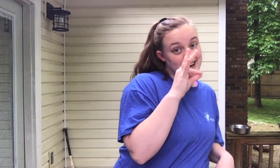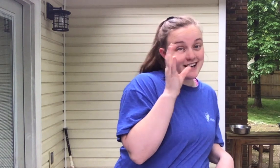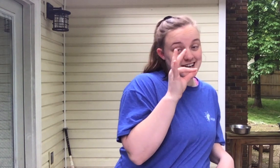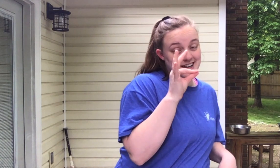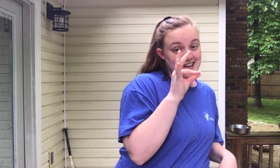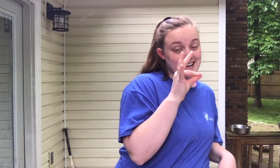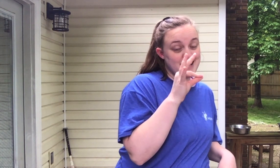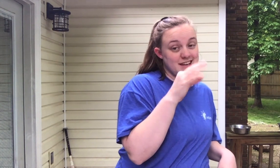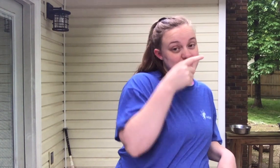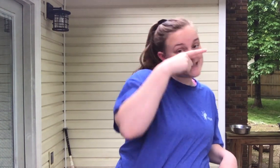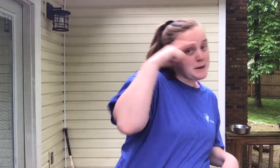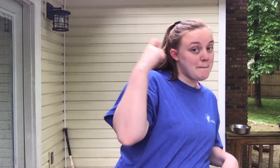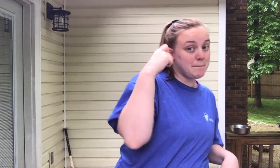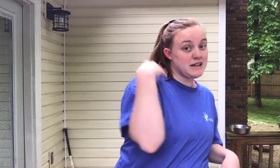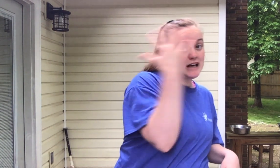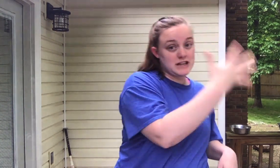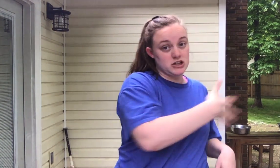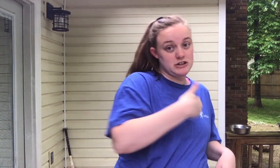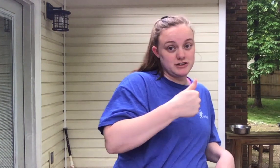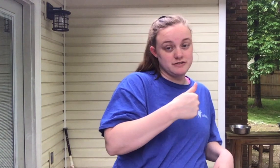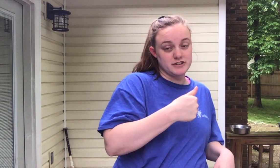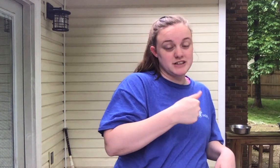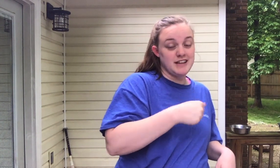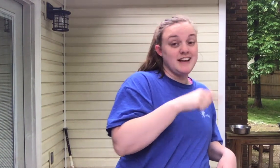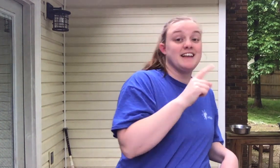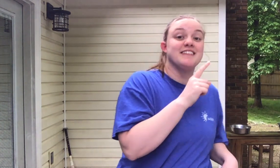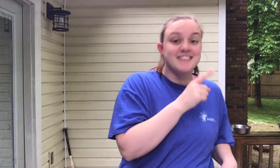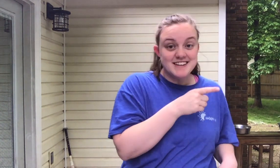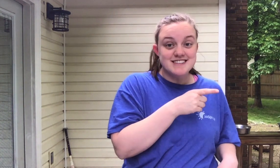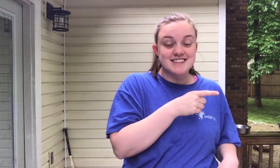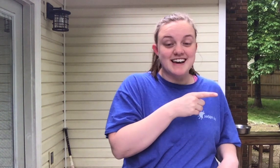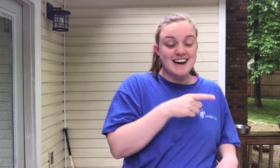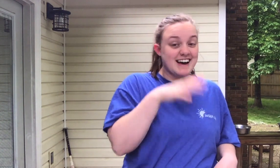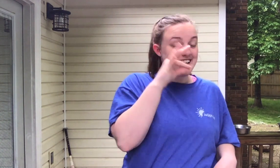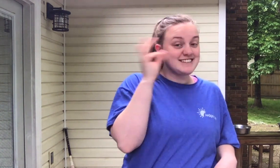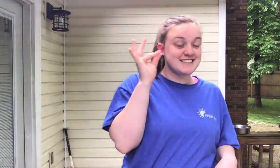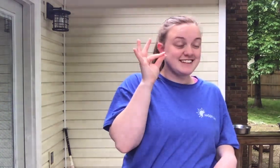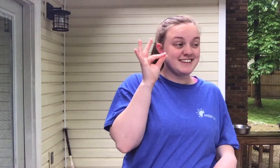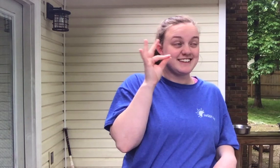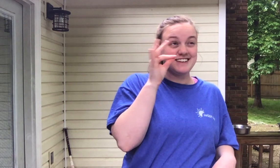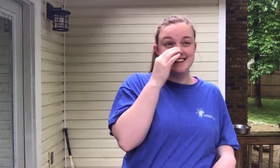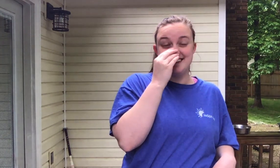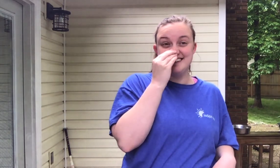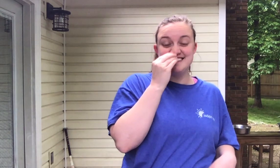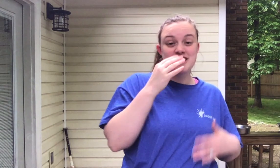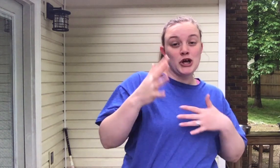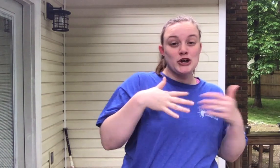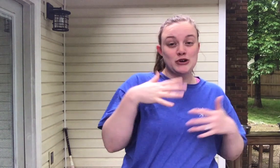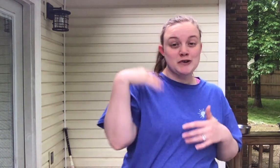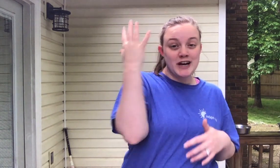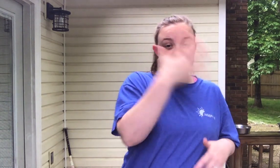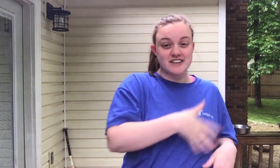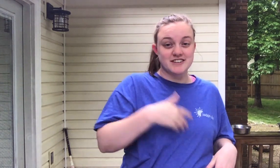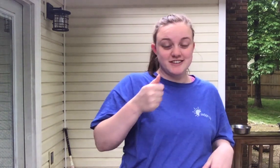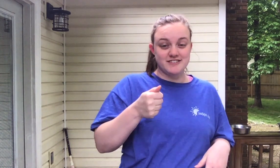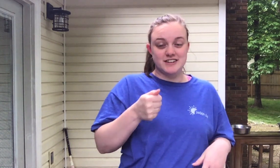cat is black all over. This cat is gray all over.